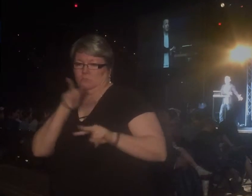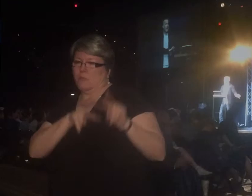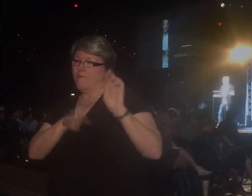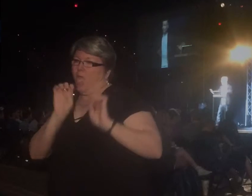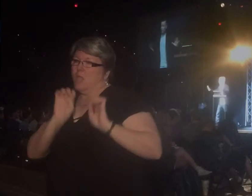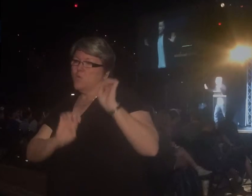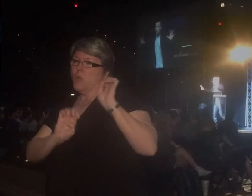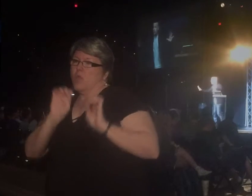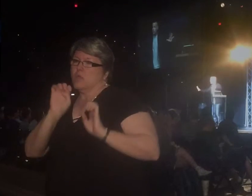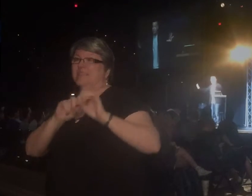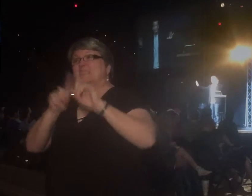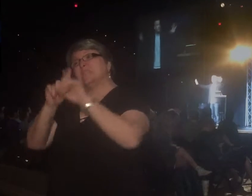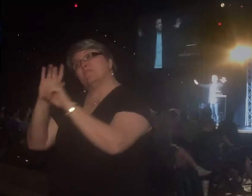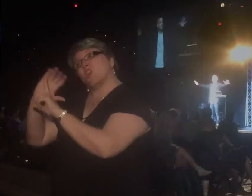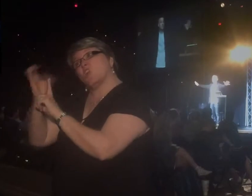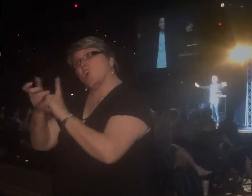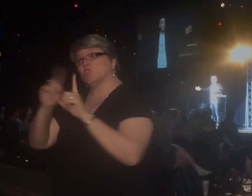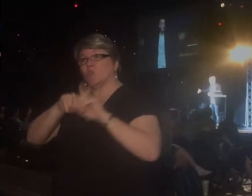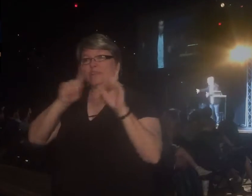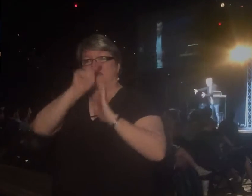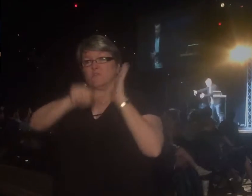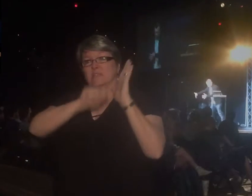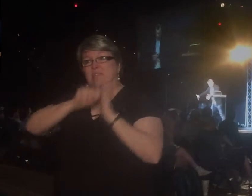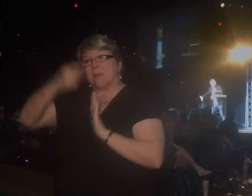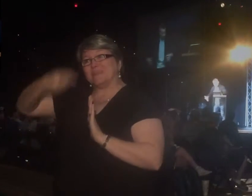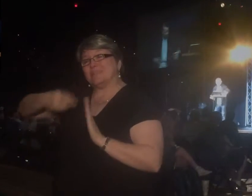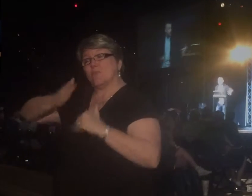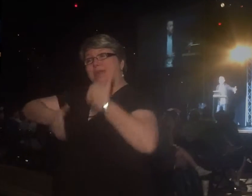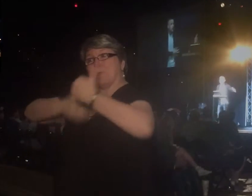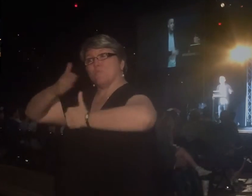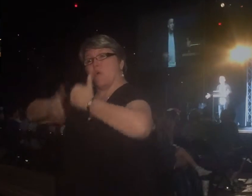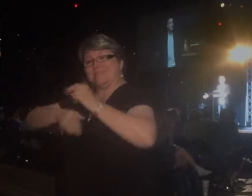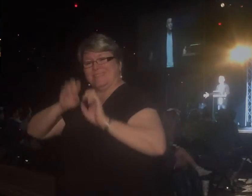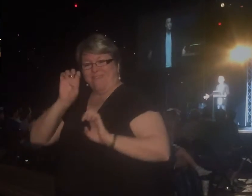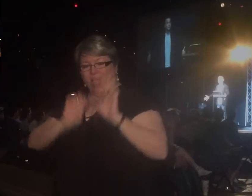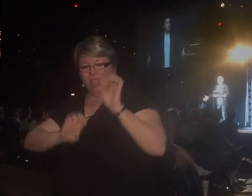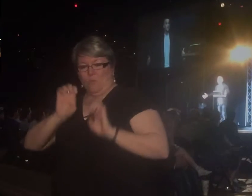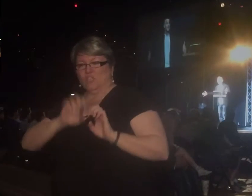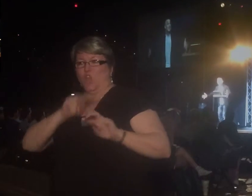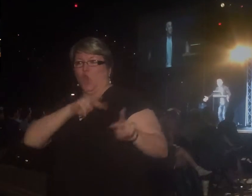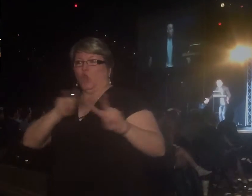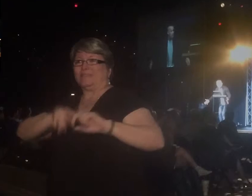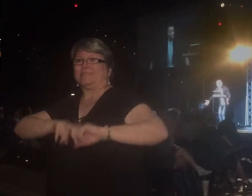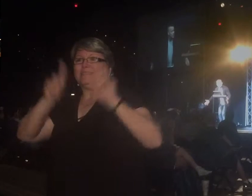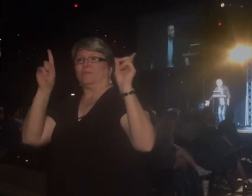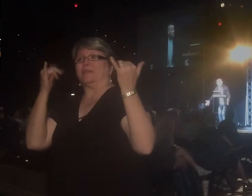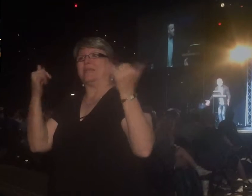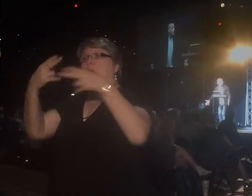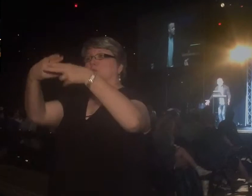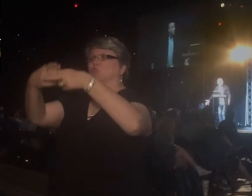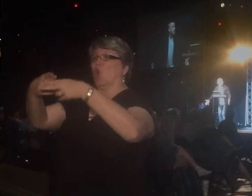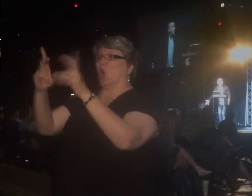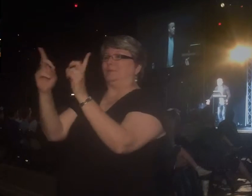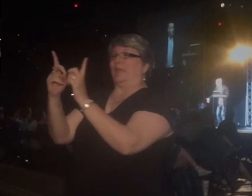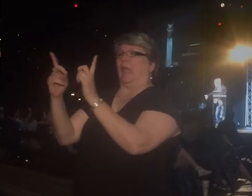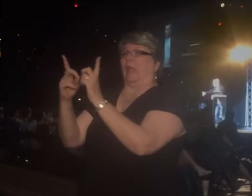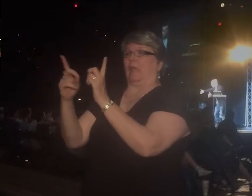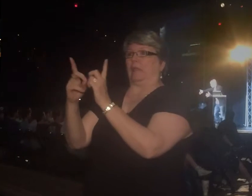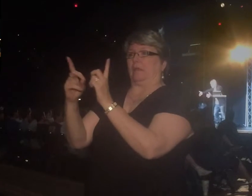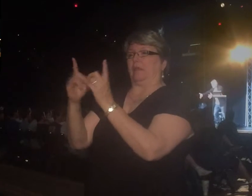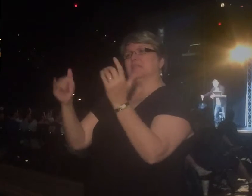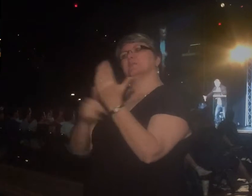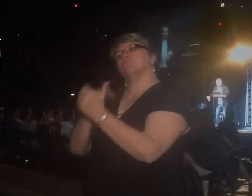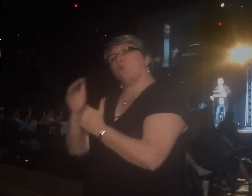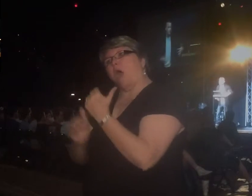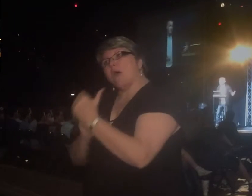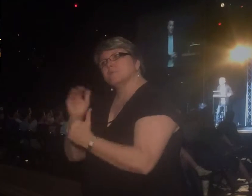evaluation. And in different cultures and in different times in history, that process of evaluation has looked differently. Now it's called dating. That it's